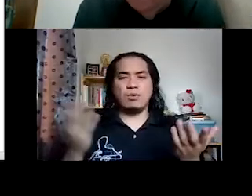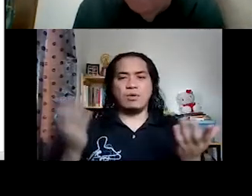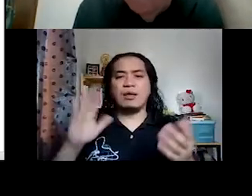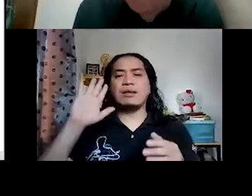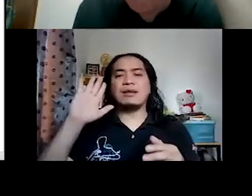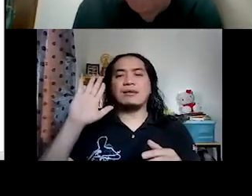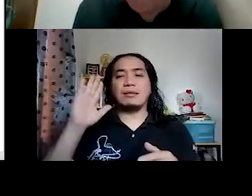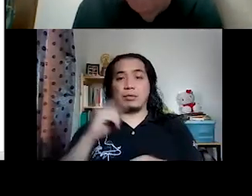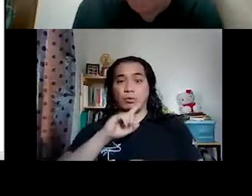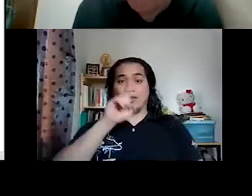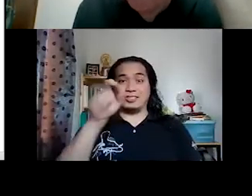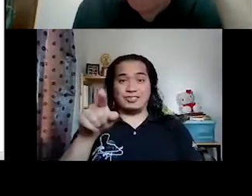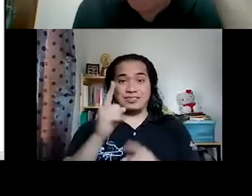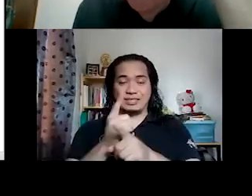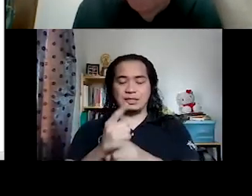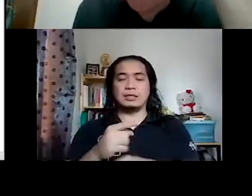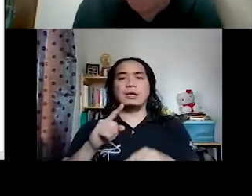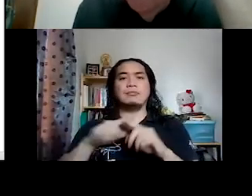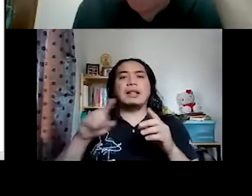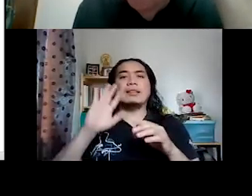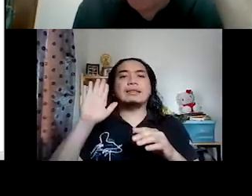So name on the chalkboard.